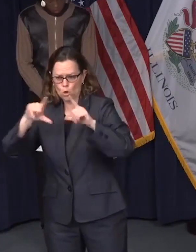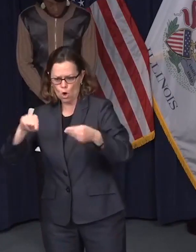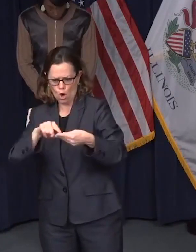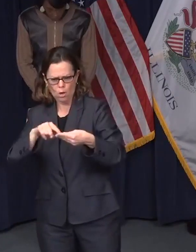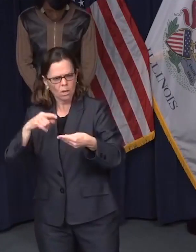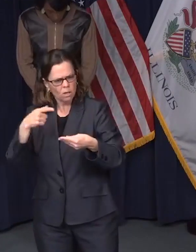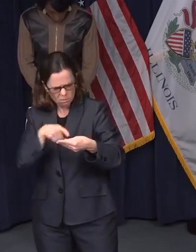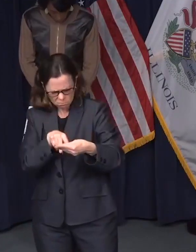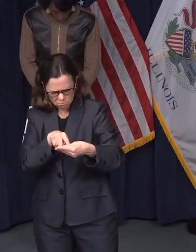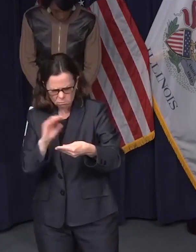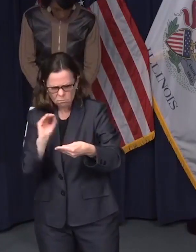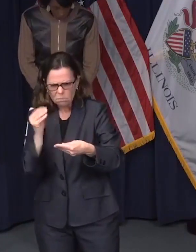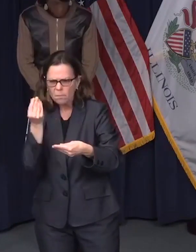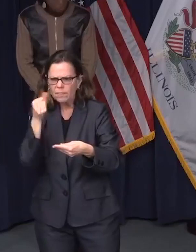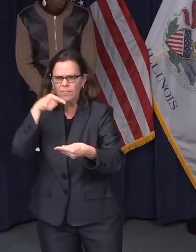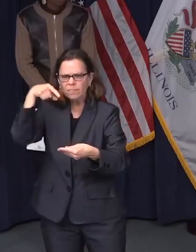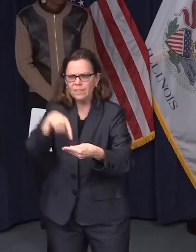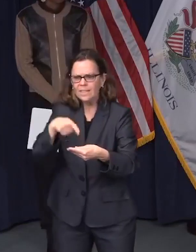them, on their